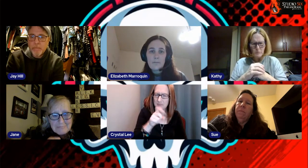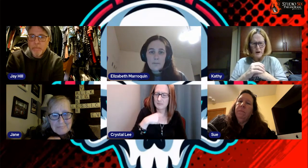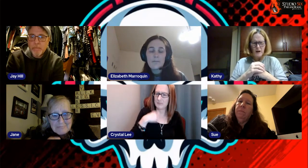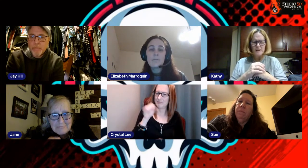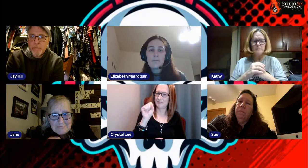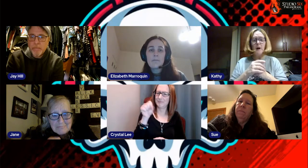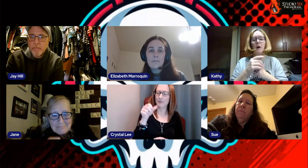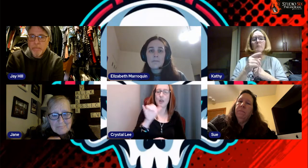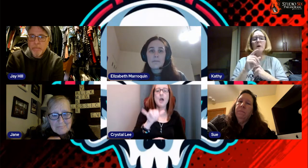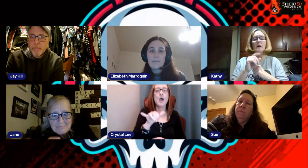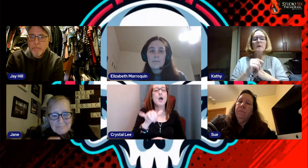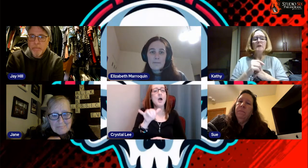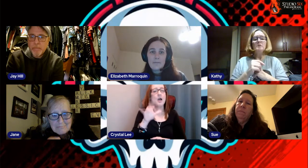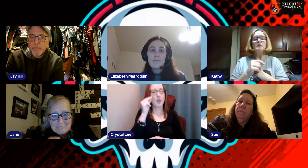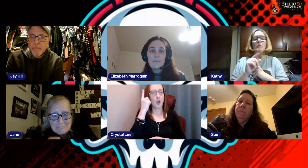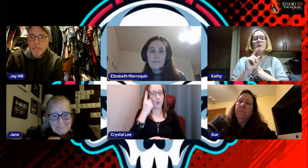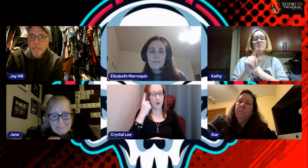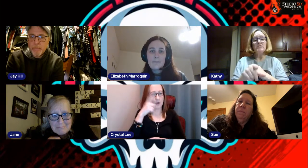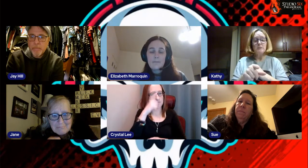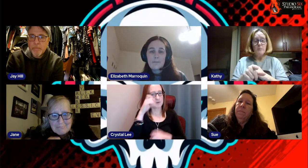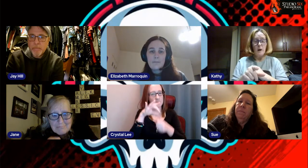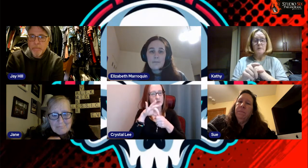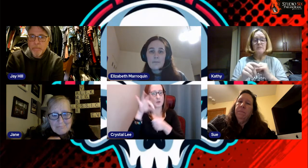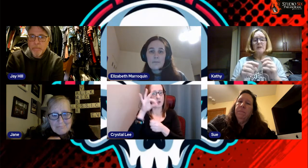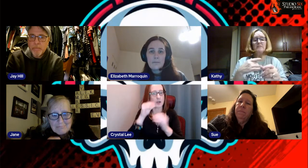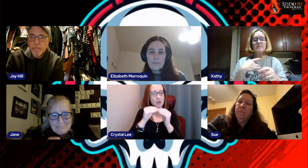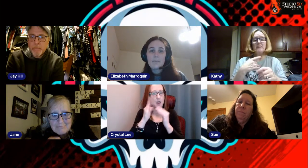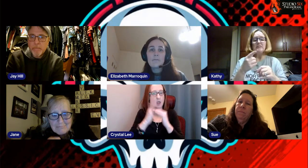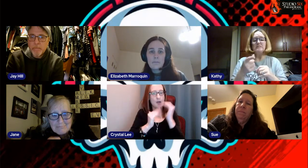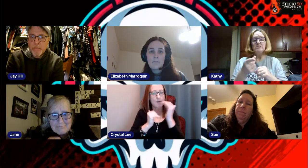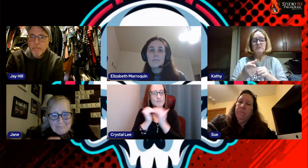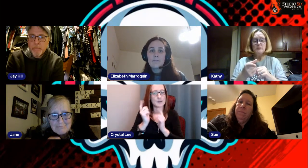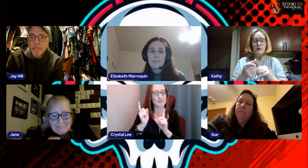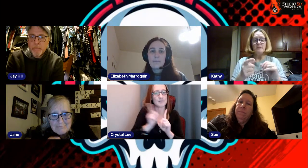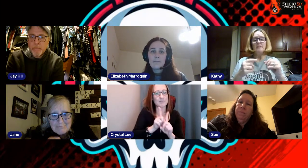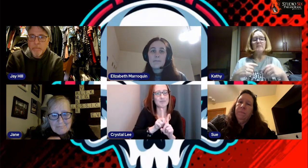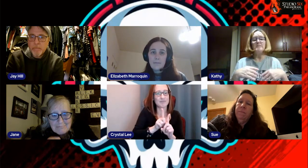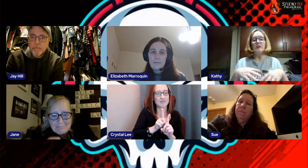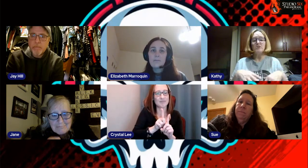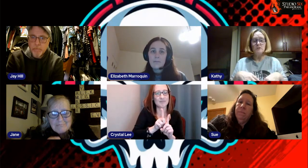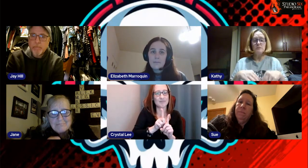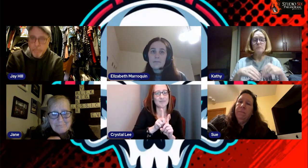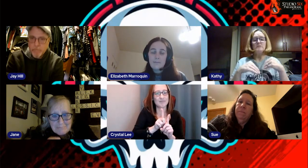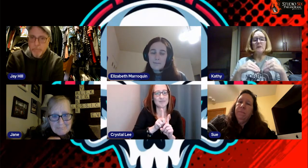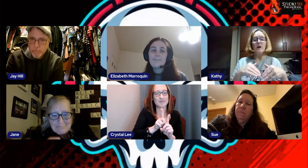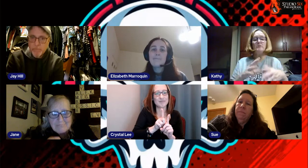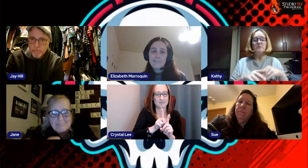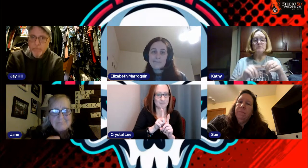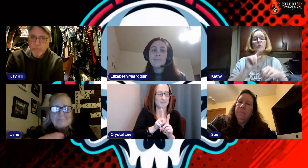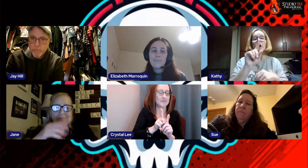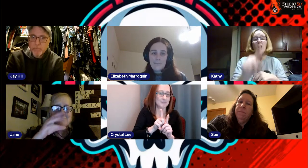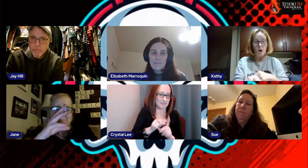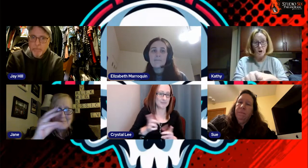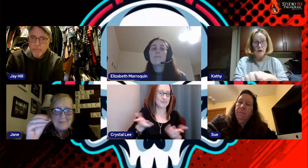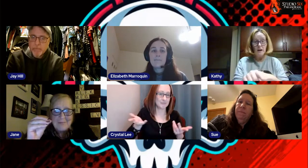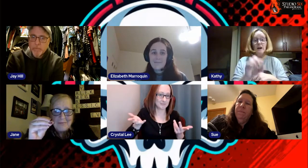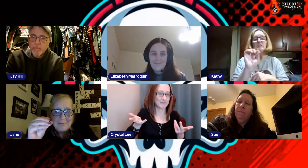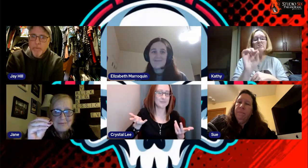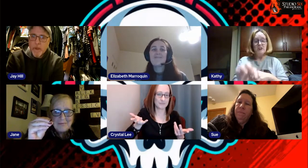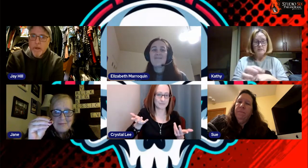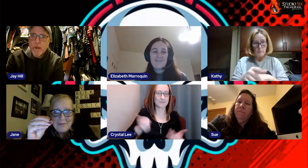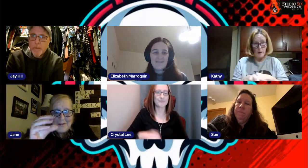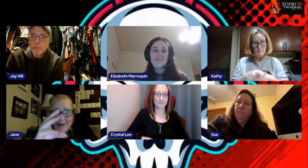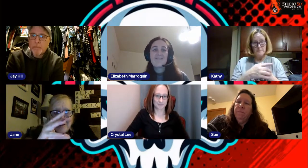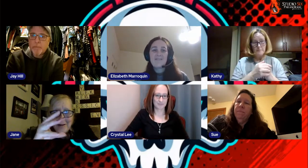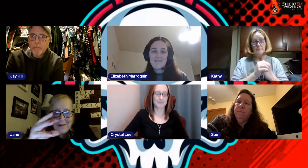to you, mom, as the mom? So, because she's a mom and they sense she's a mother and they picture it's comfortable to go to her